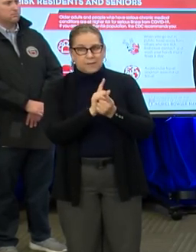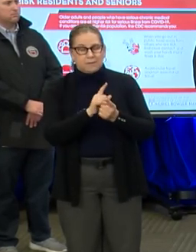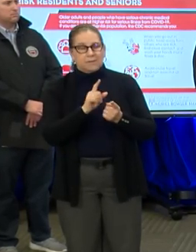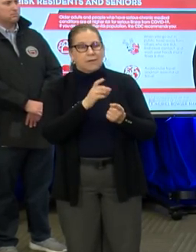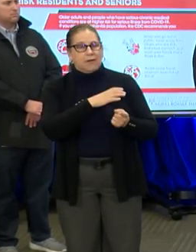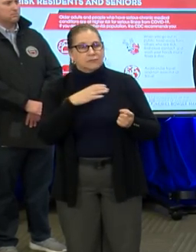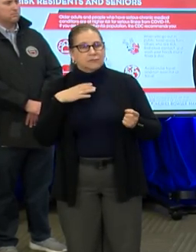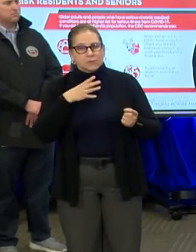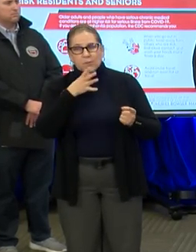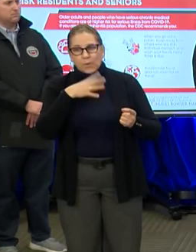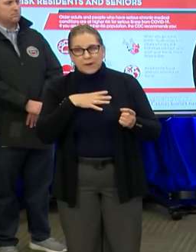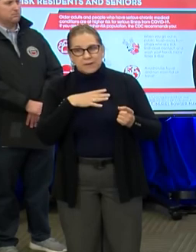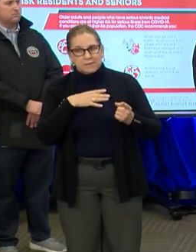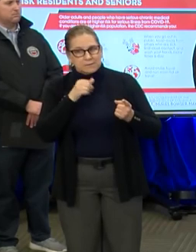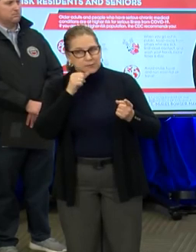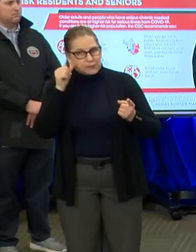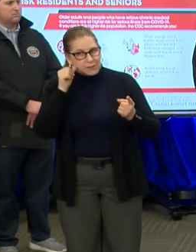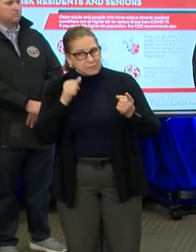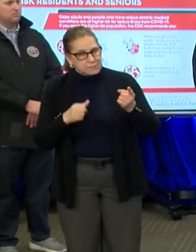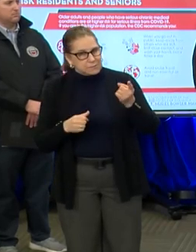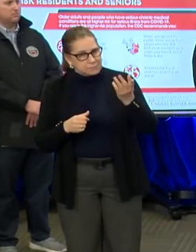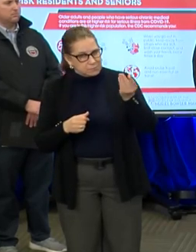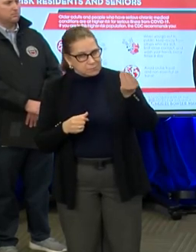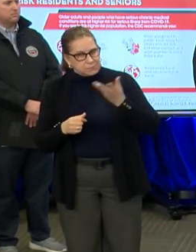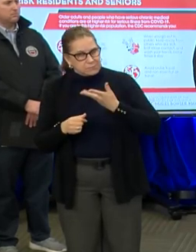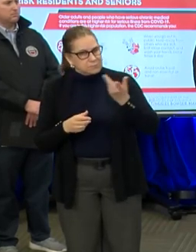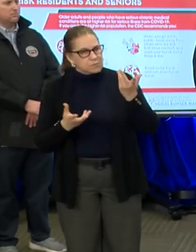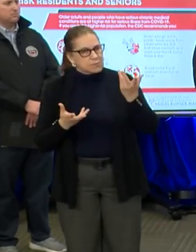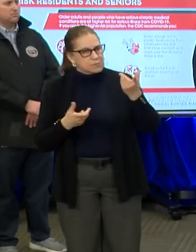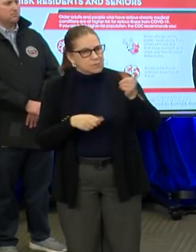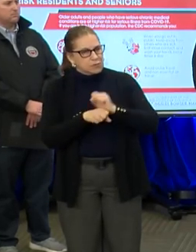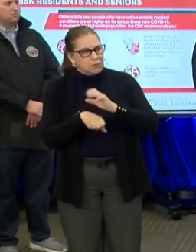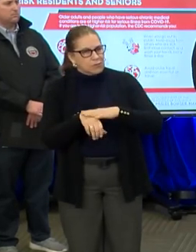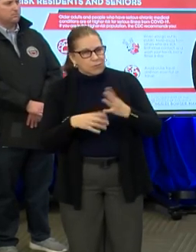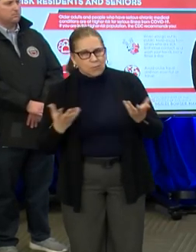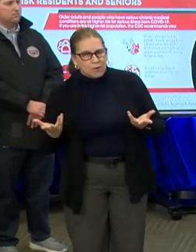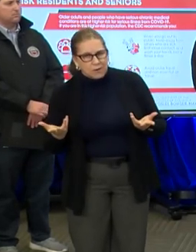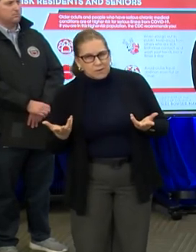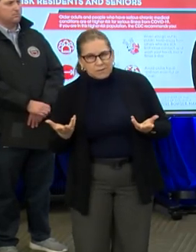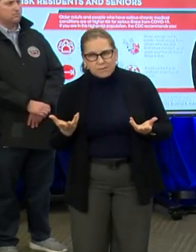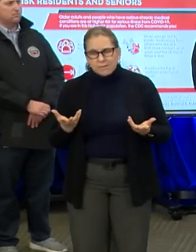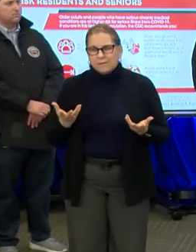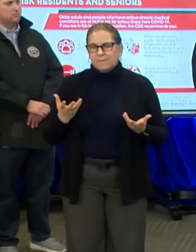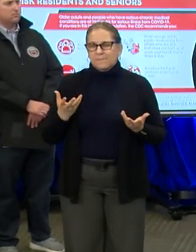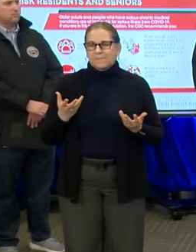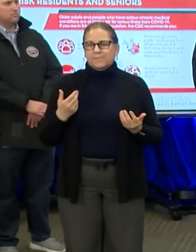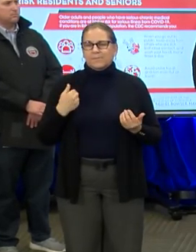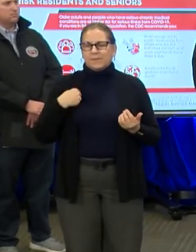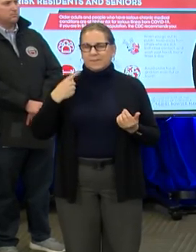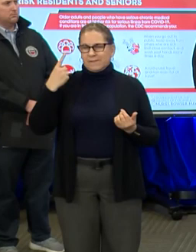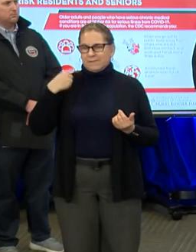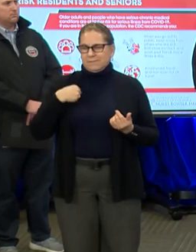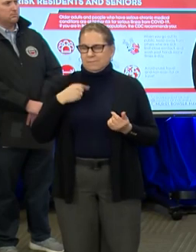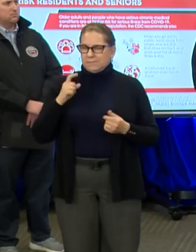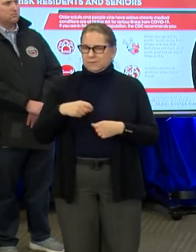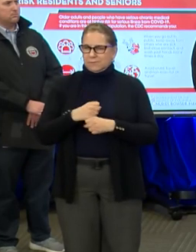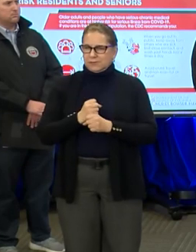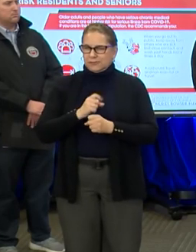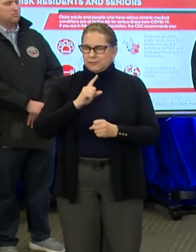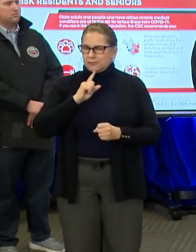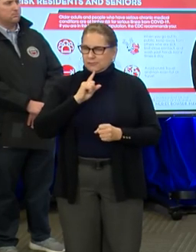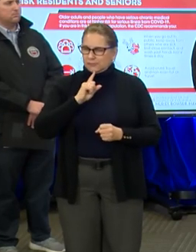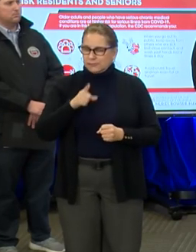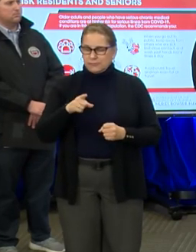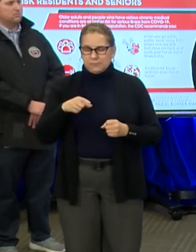what she's working on and what we're dealing with. But I think that we have to make sure that during the recovery, our interests